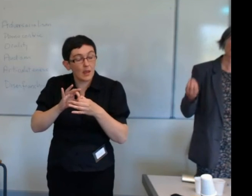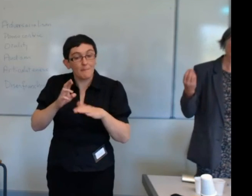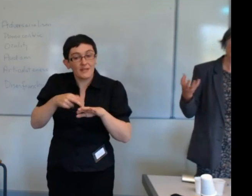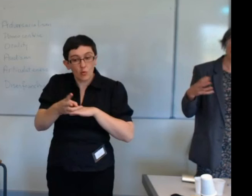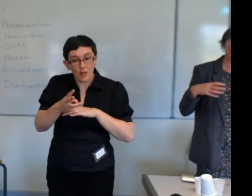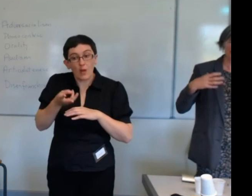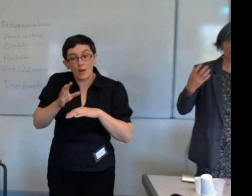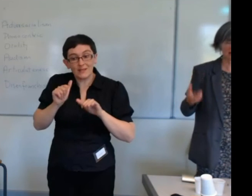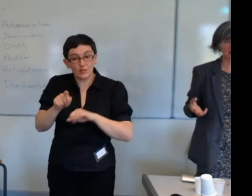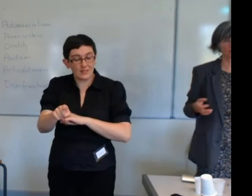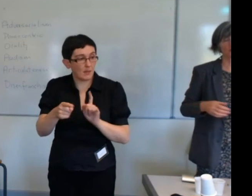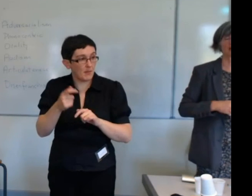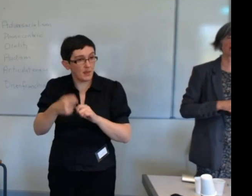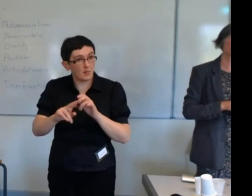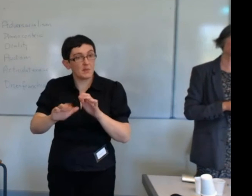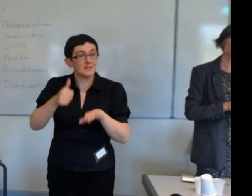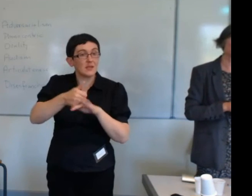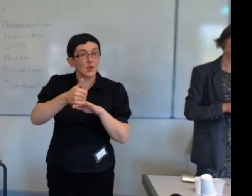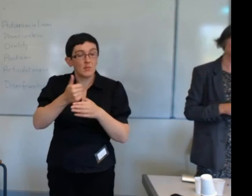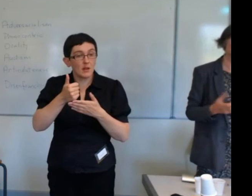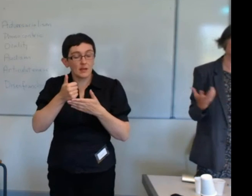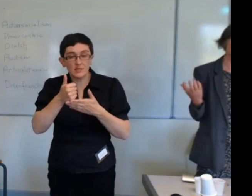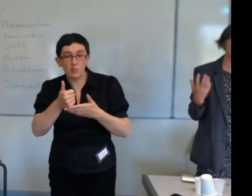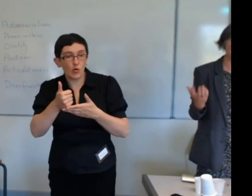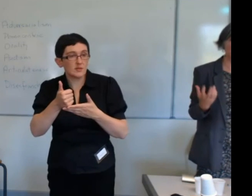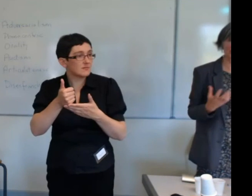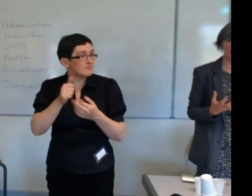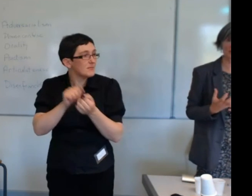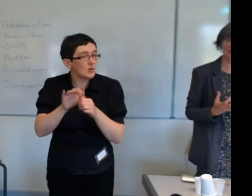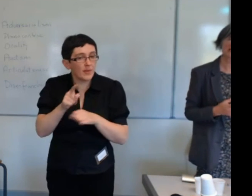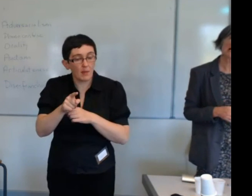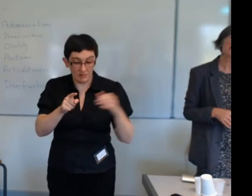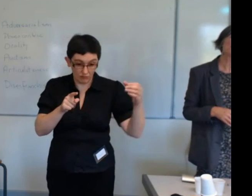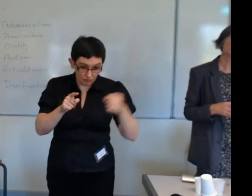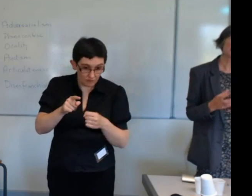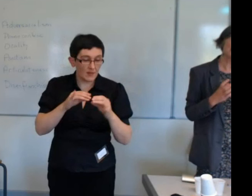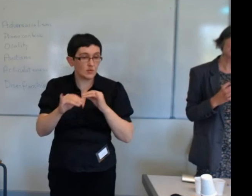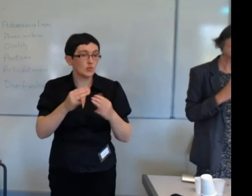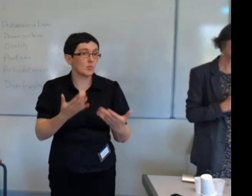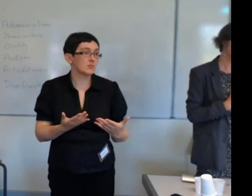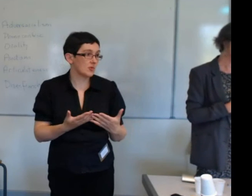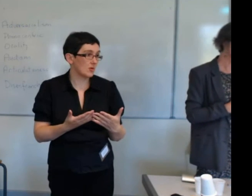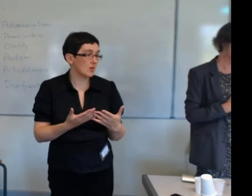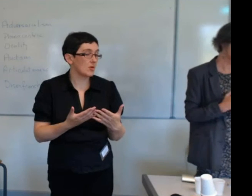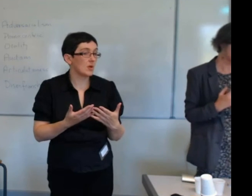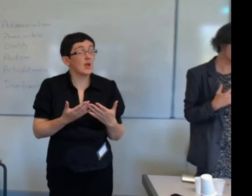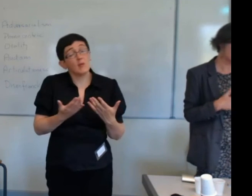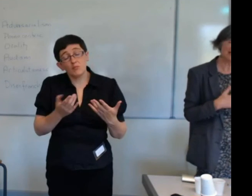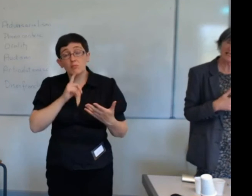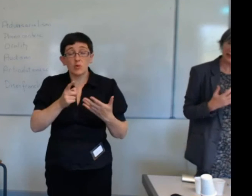that you can set up a support session for them and you can have an interpreter. But I think it's at least, as I said, it's a